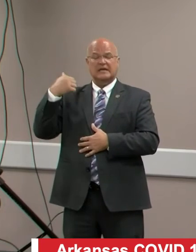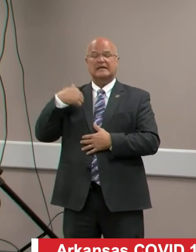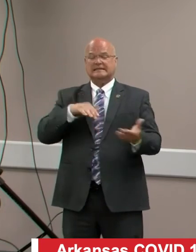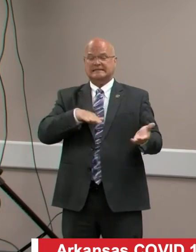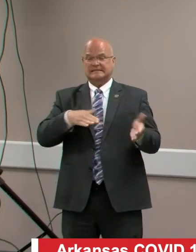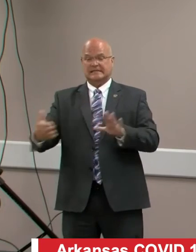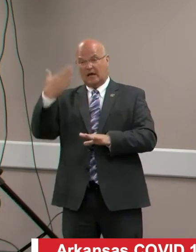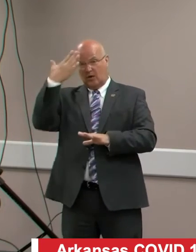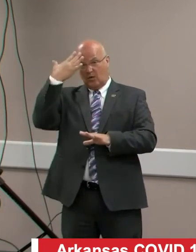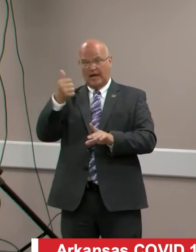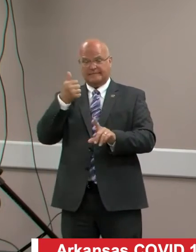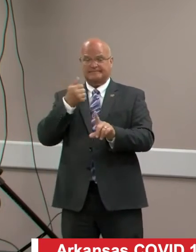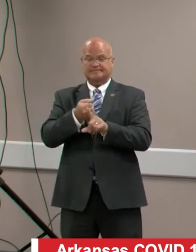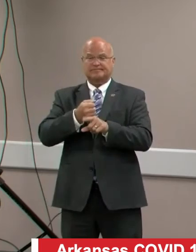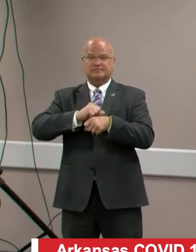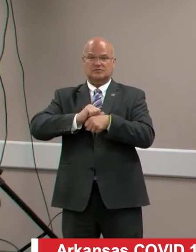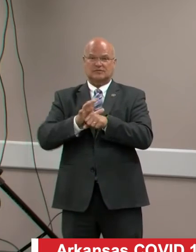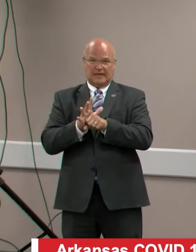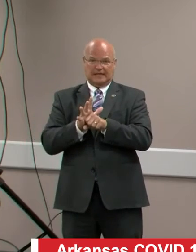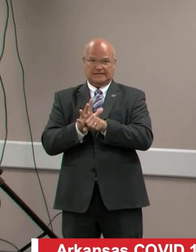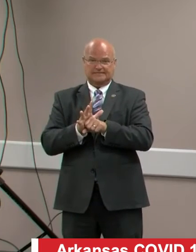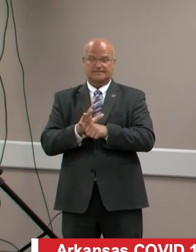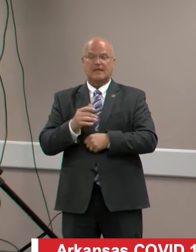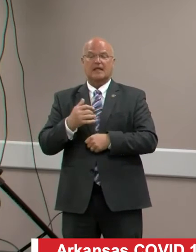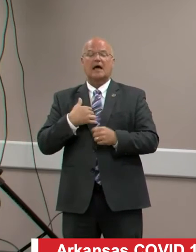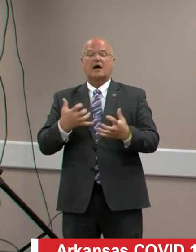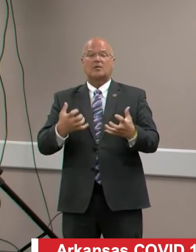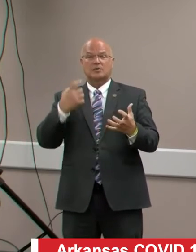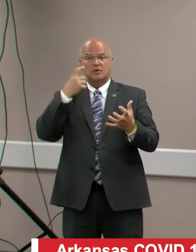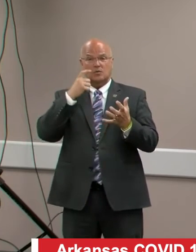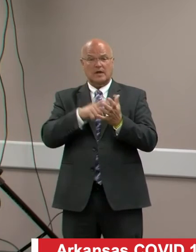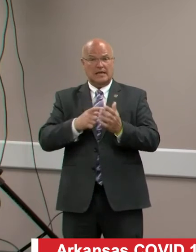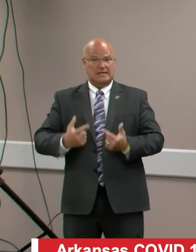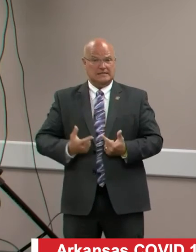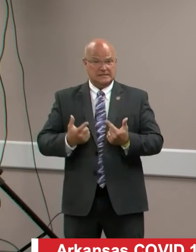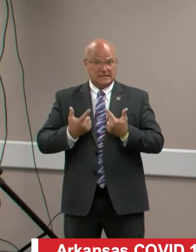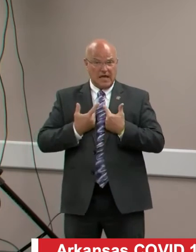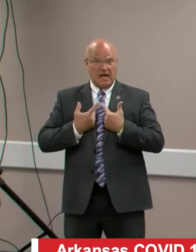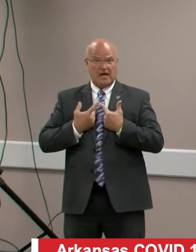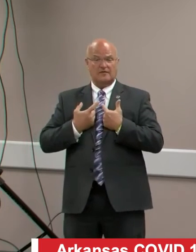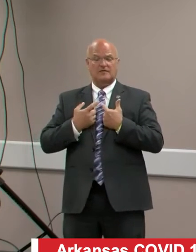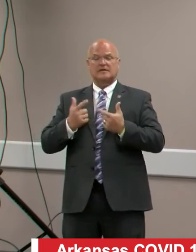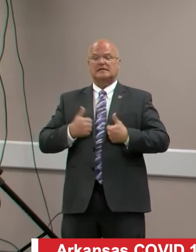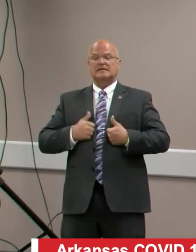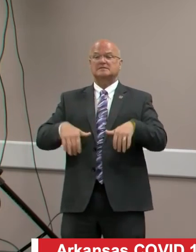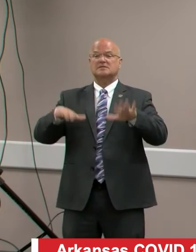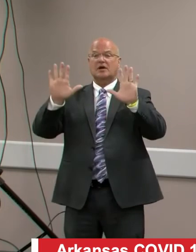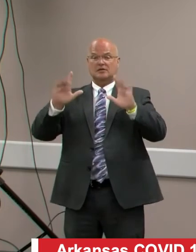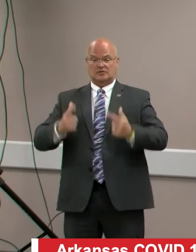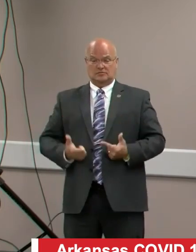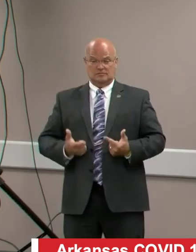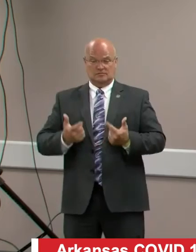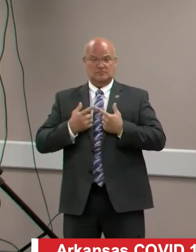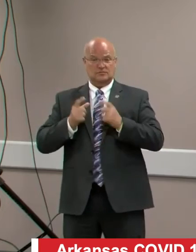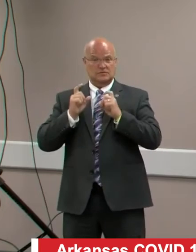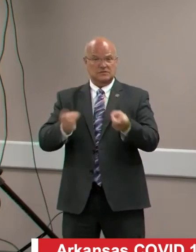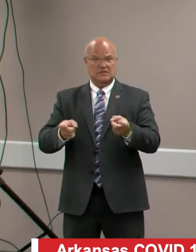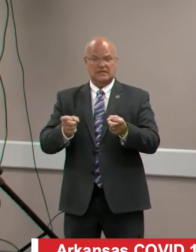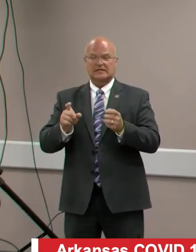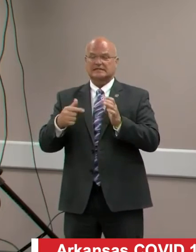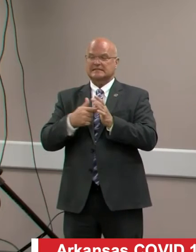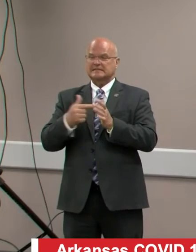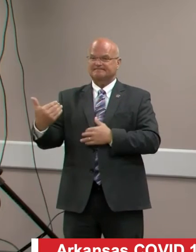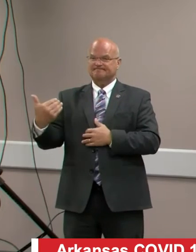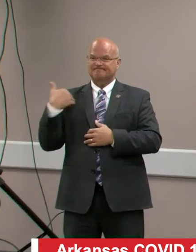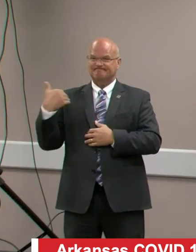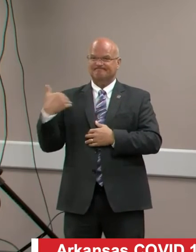of COVID-19. And I just wanted to recognize his life, his contribution, and it's just another consequence and